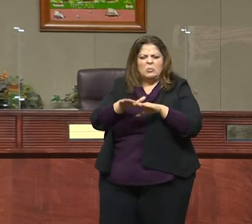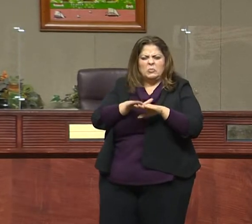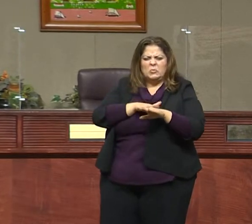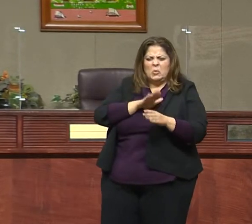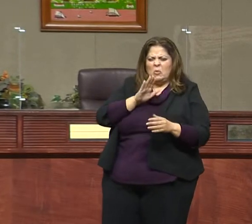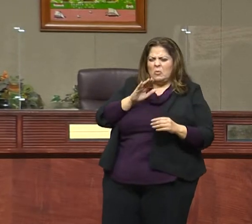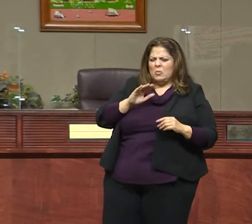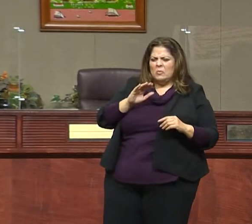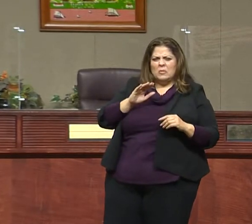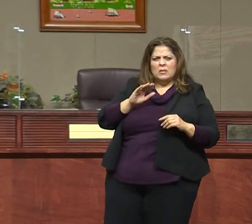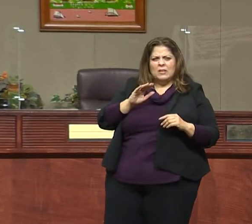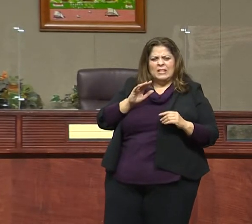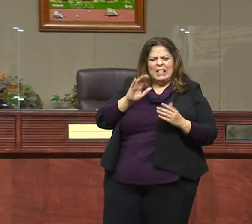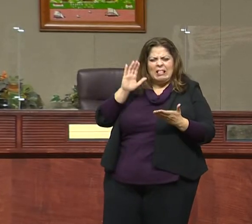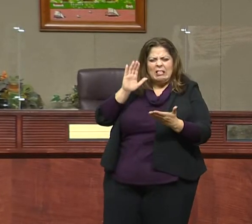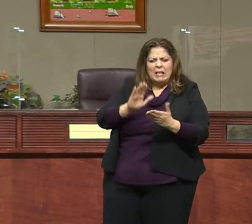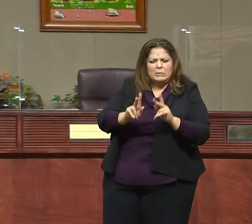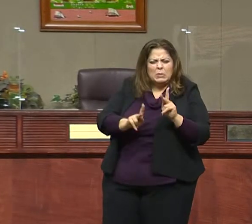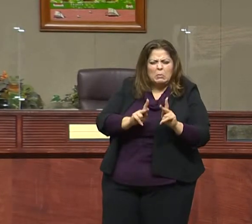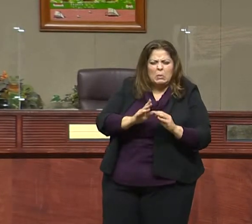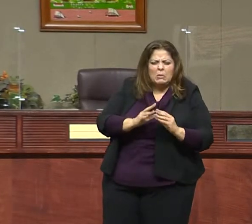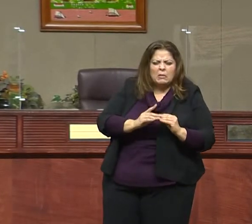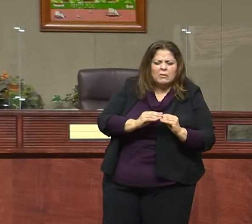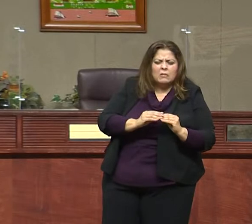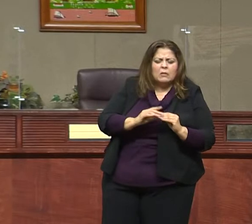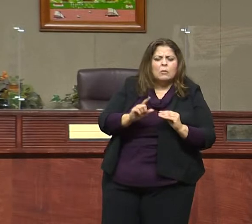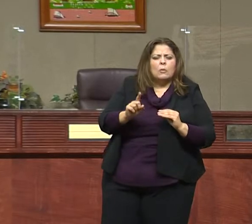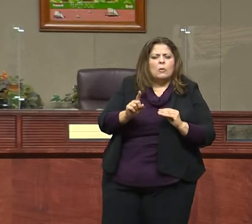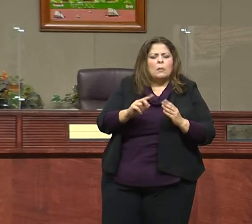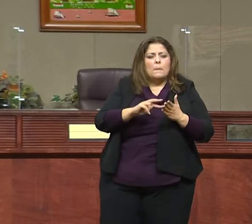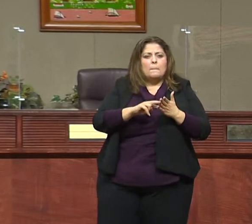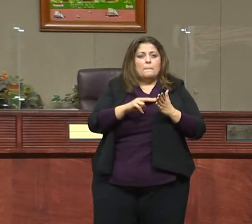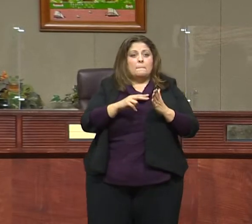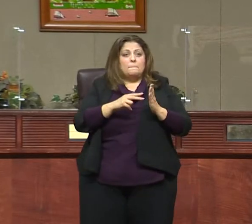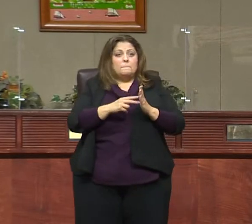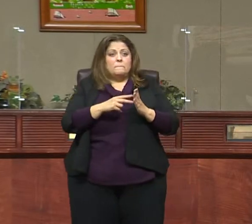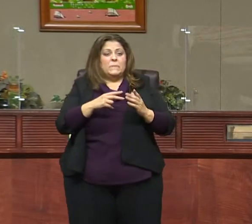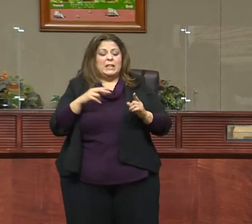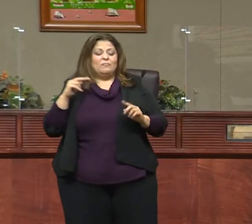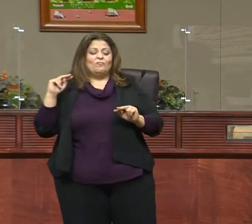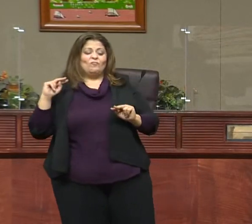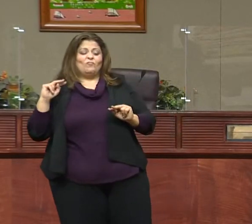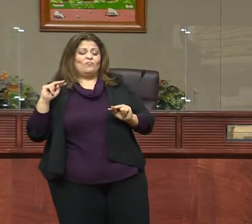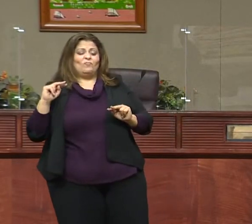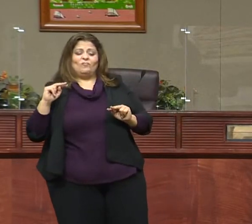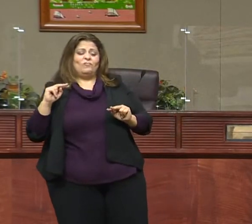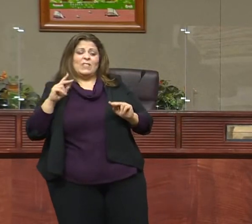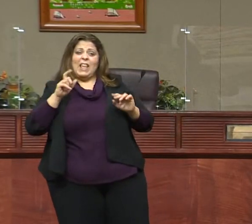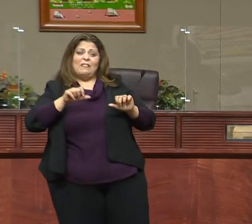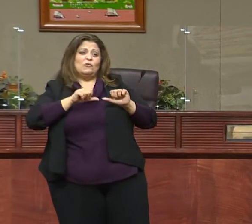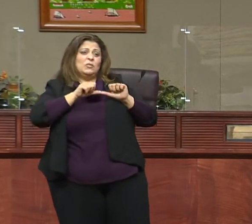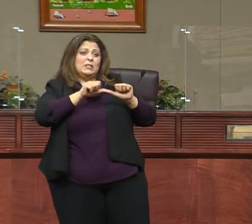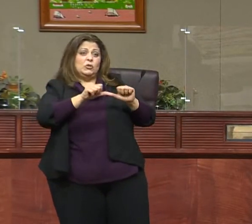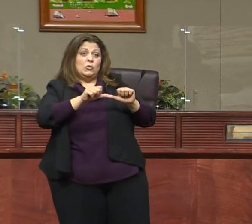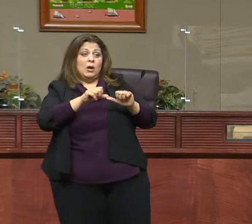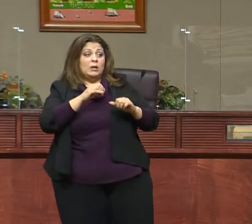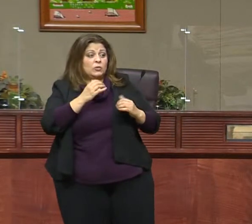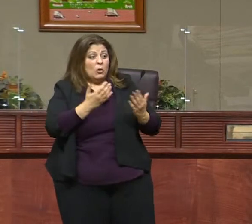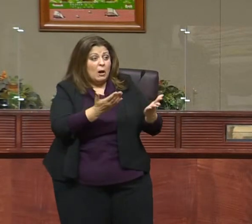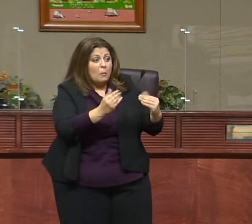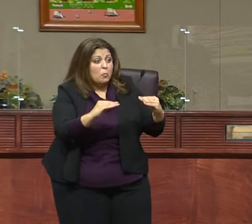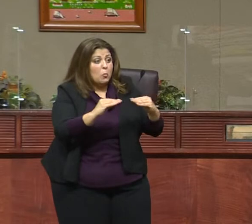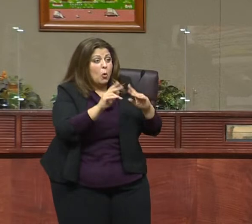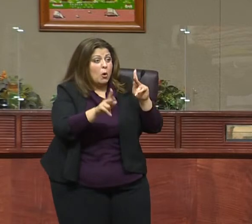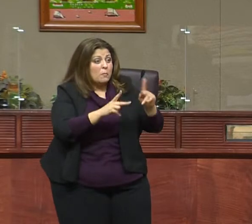vaccinated, the less likely the experts will say we need to continue wearing the facial covering. So we need to